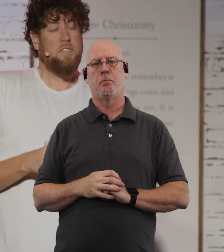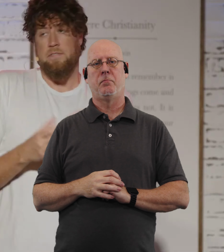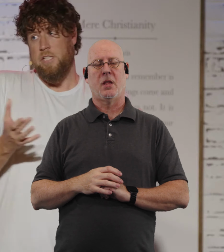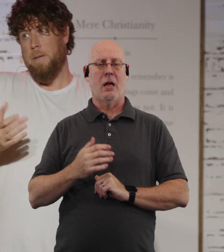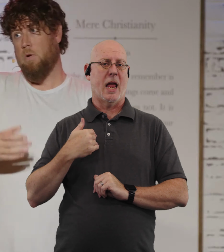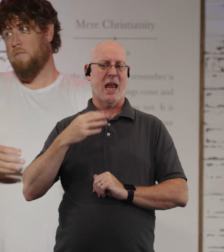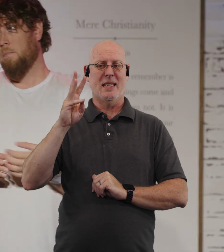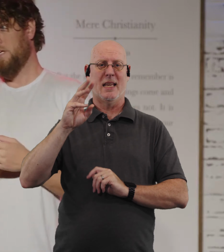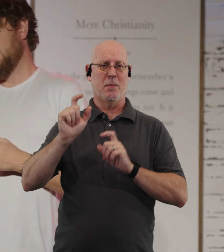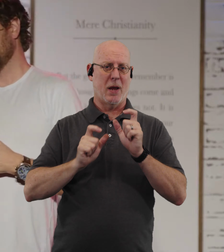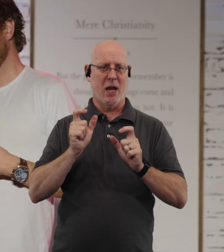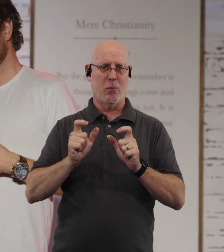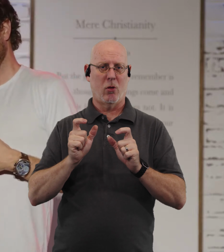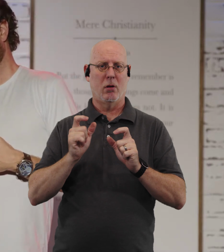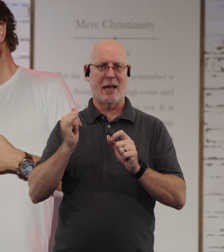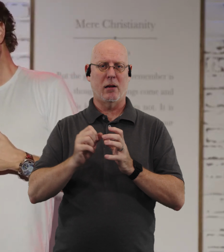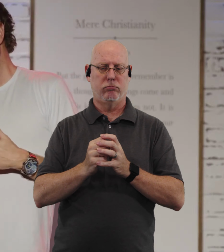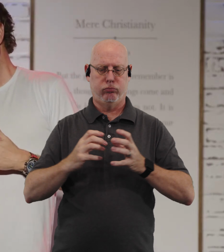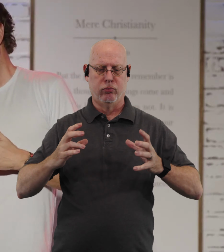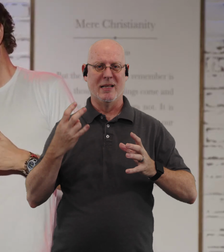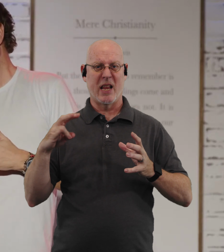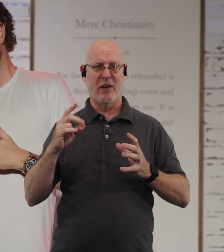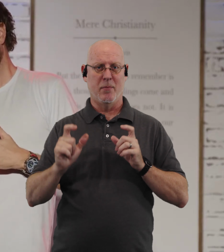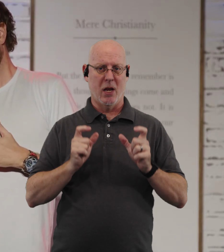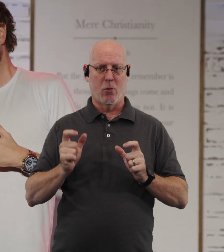We used to have 6 people in our family, and now we have 17.